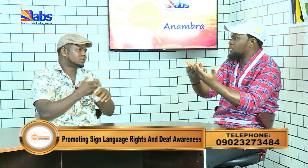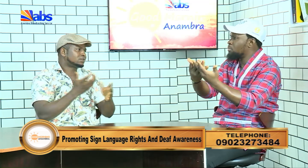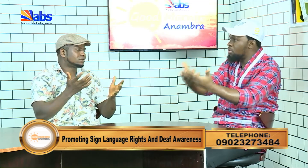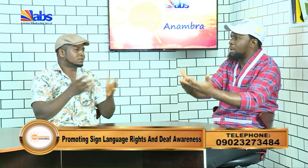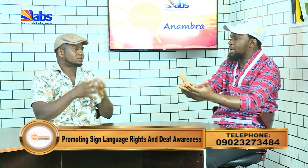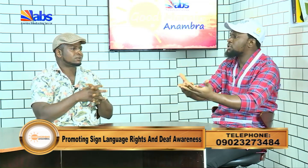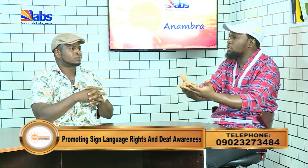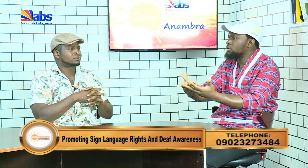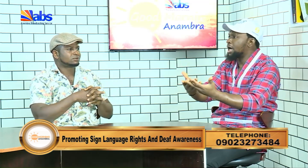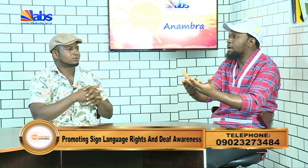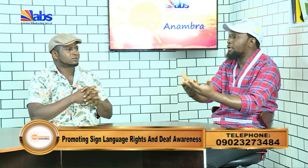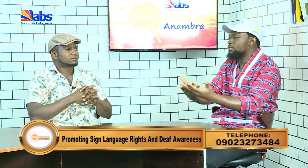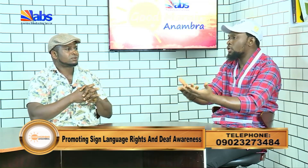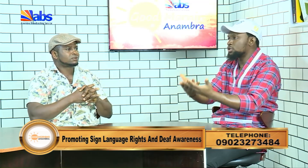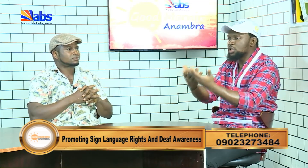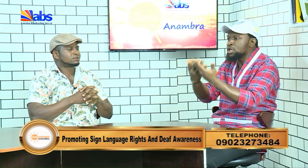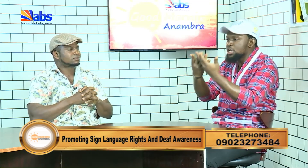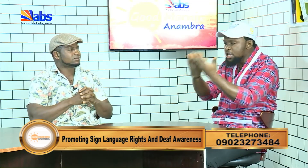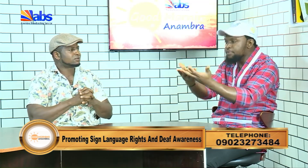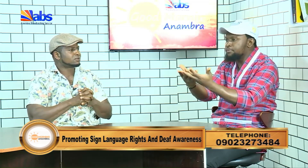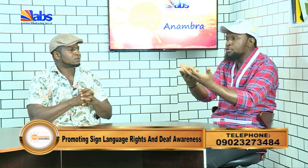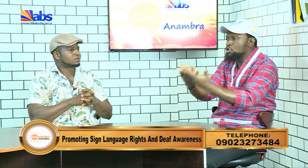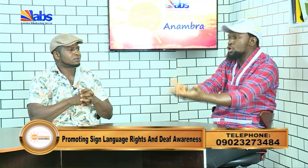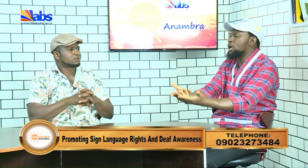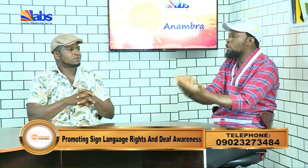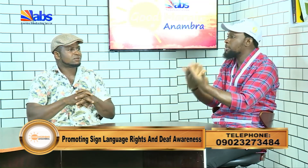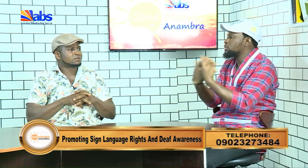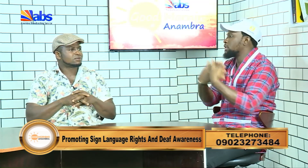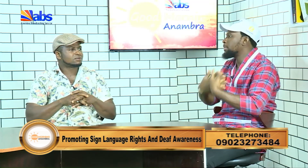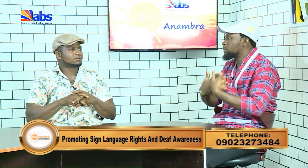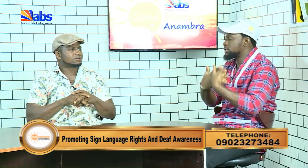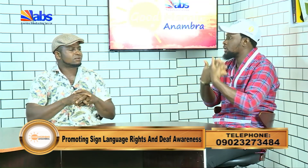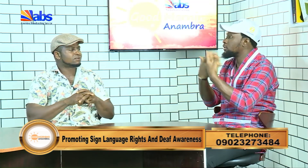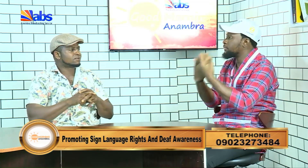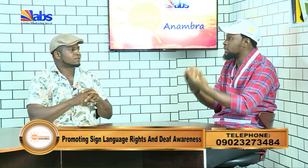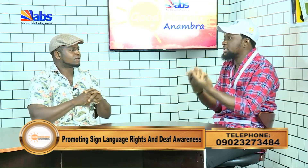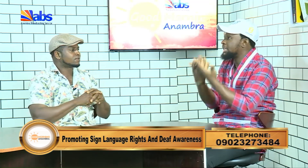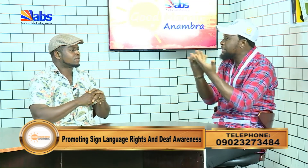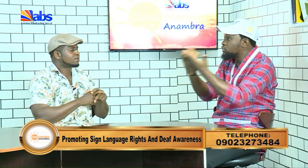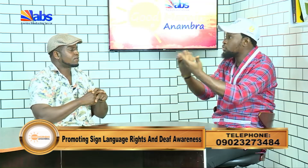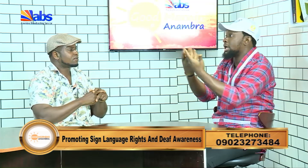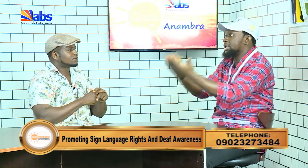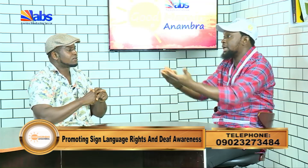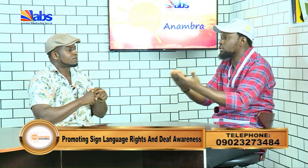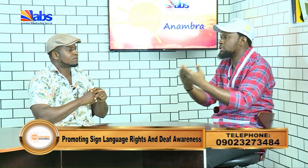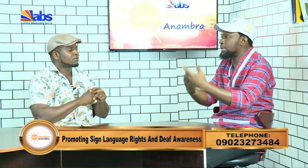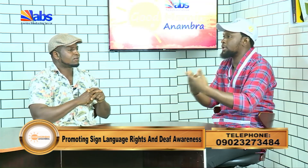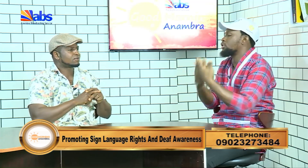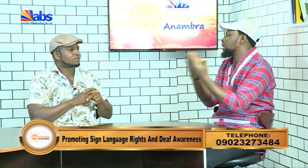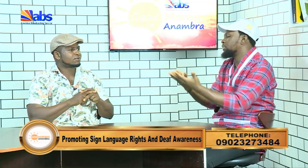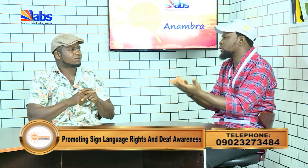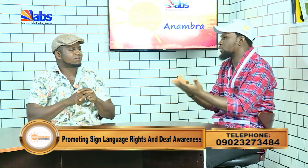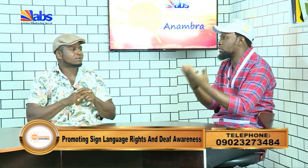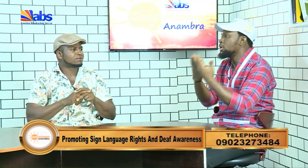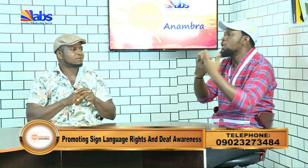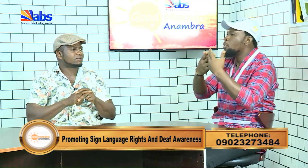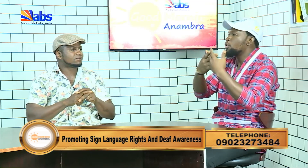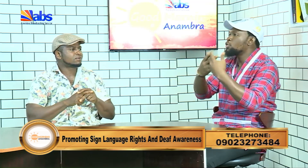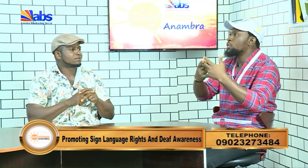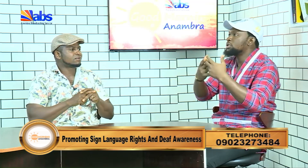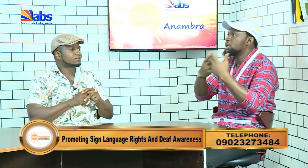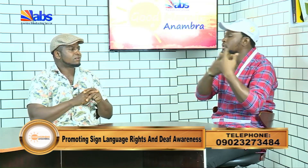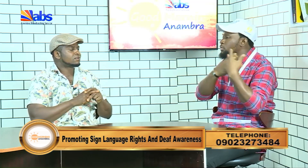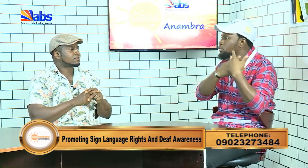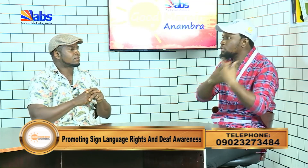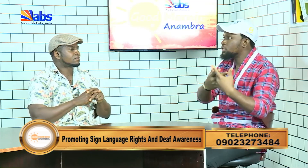people more about us. And of course, if you can come in to help us, there's a lot of things them too can gain. So it's about collaboration, working